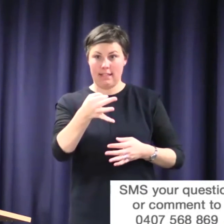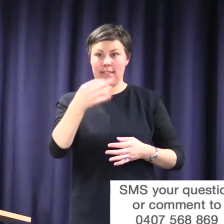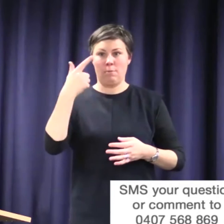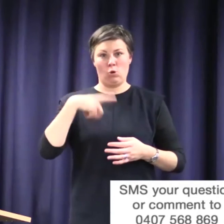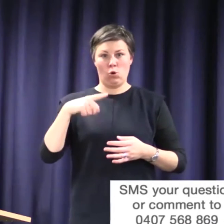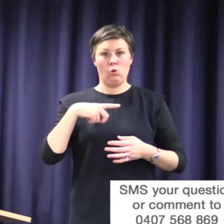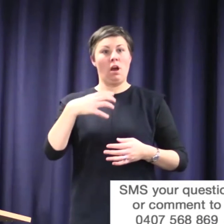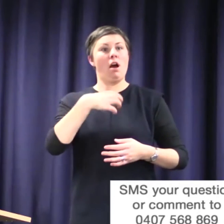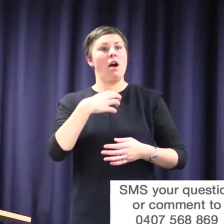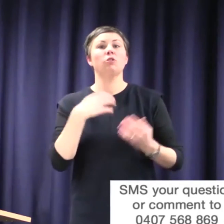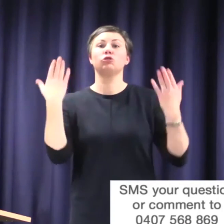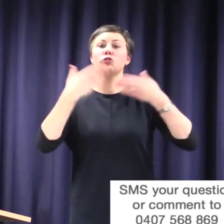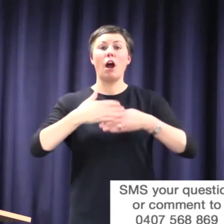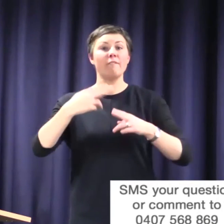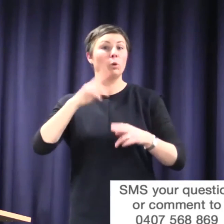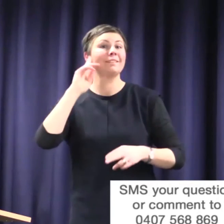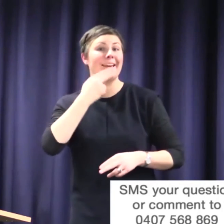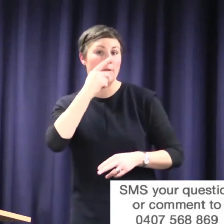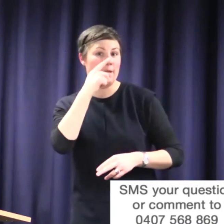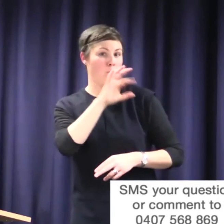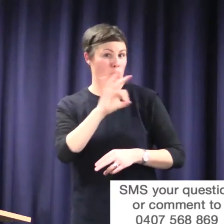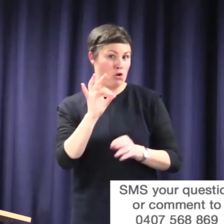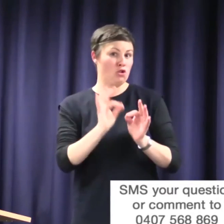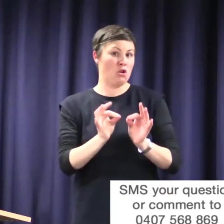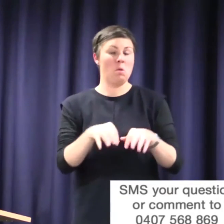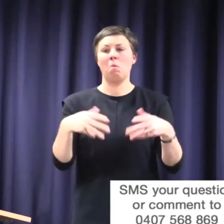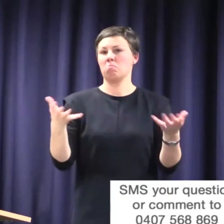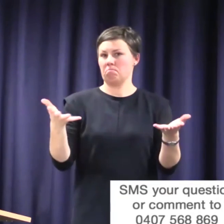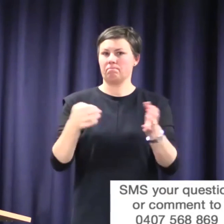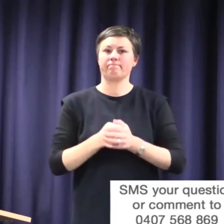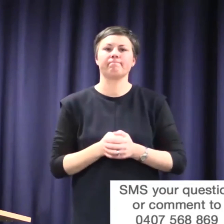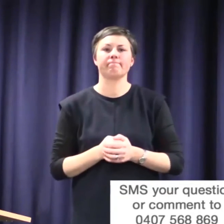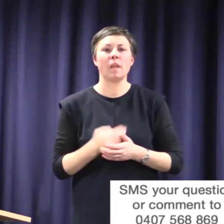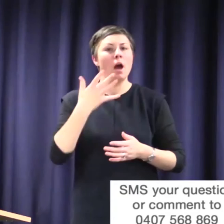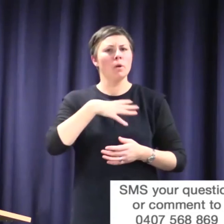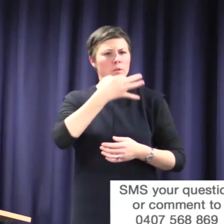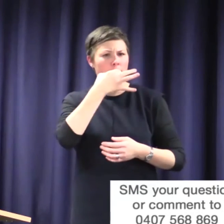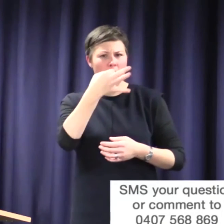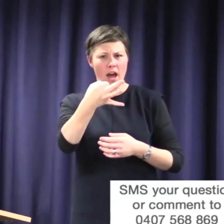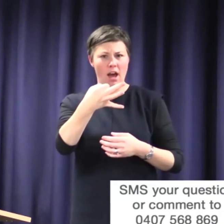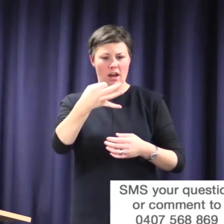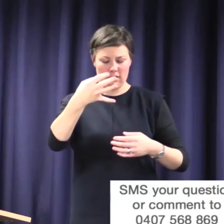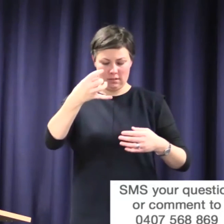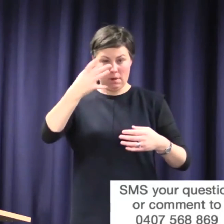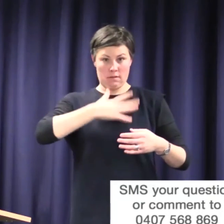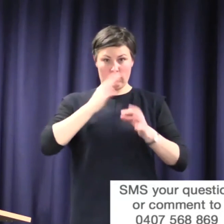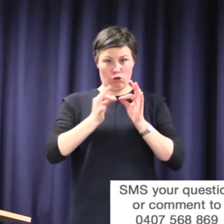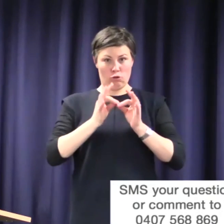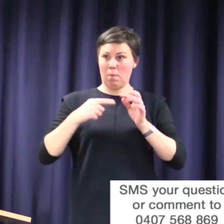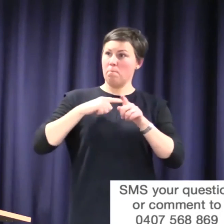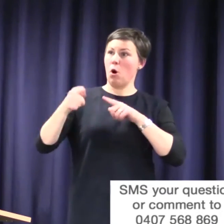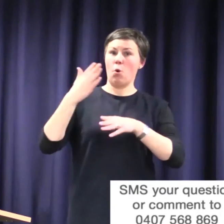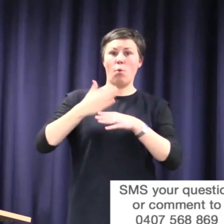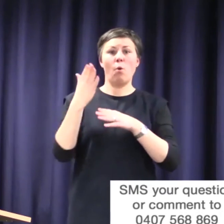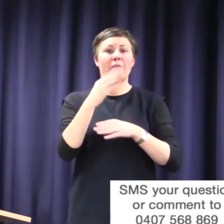that tonight is primarily for deaf people and not for interpreters. So I just wanted to ask how, as an interpreter who works primarily